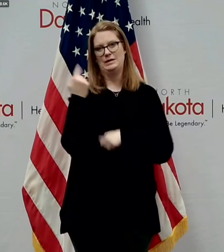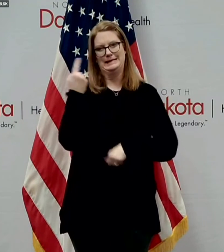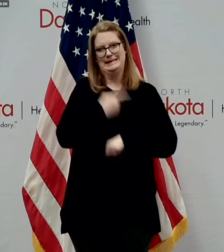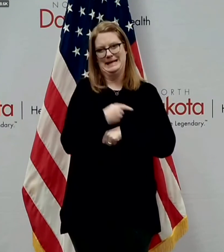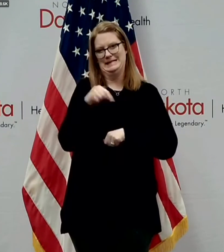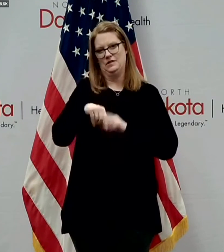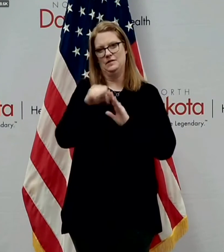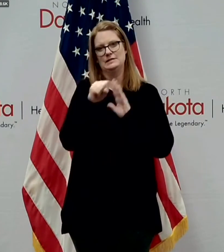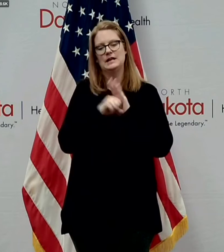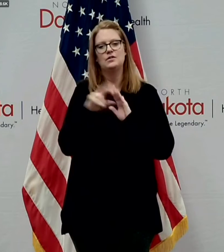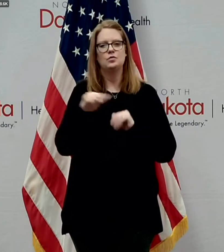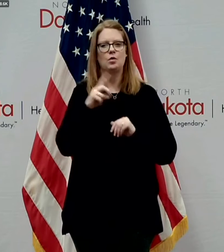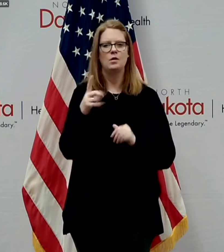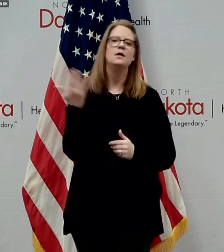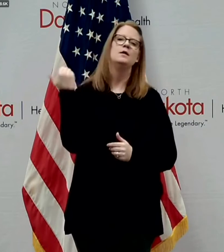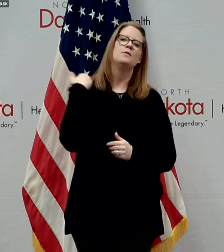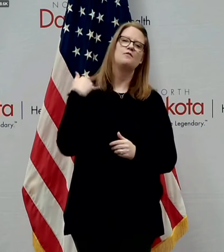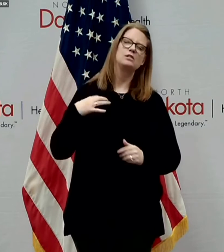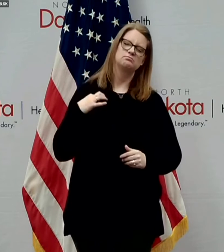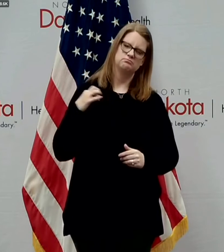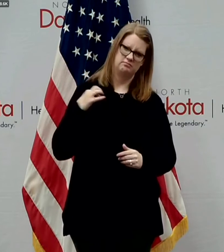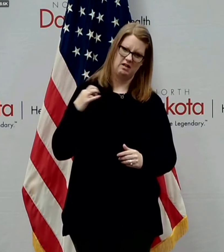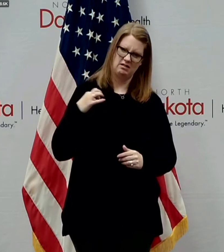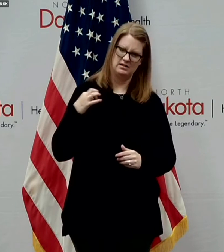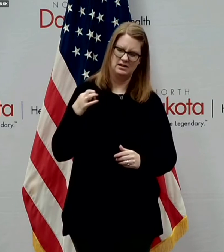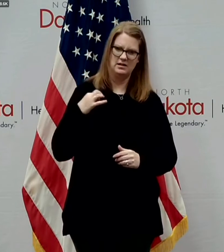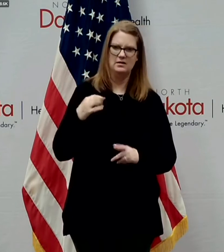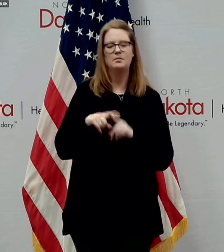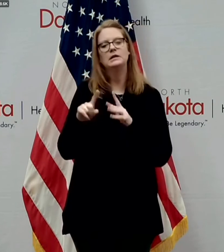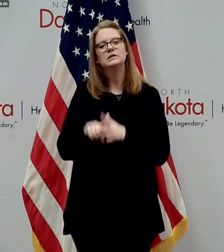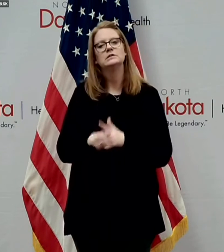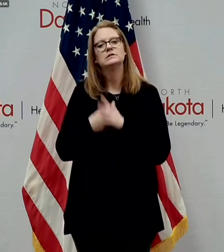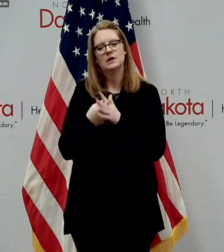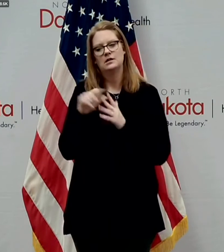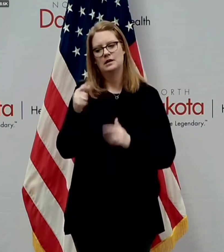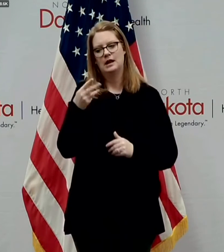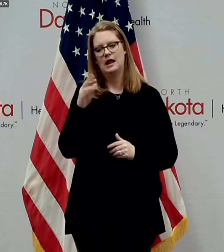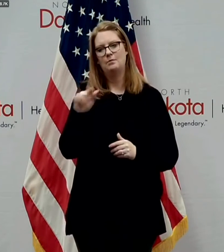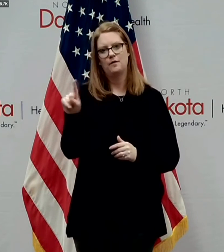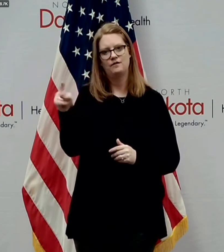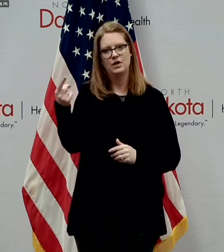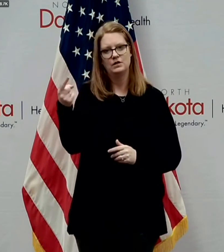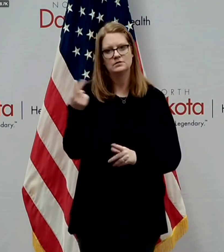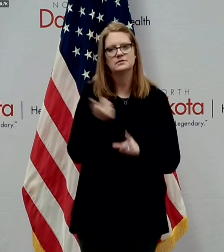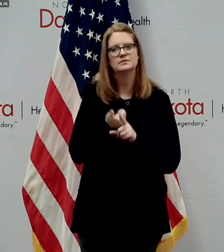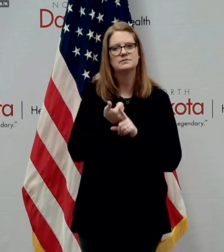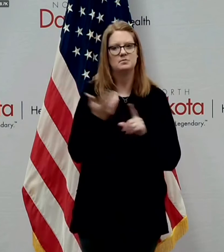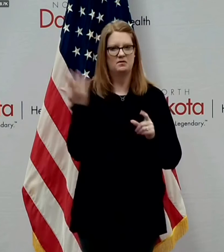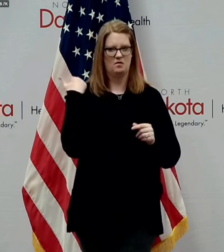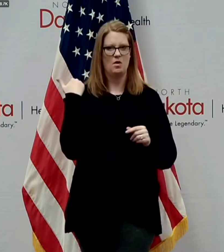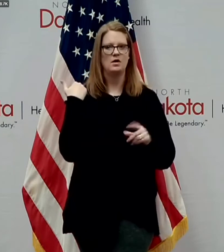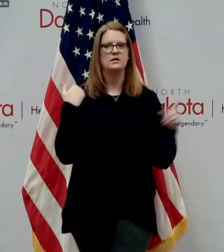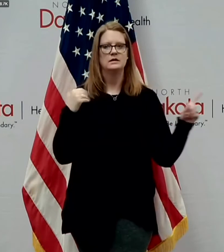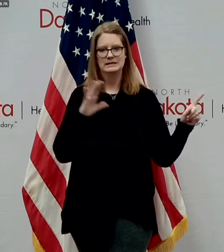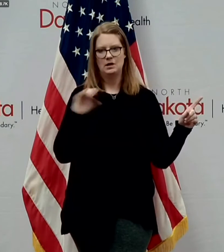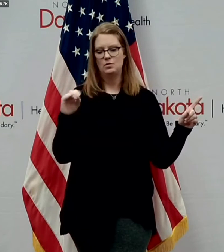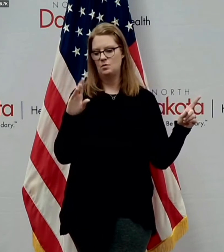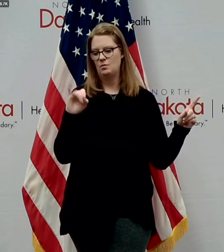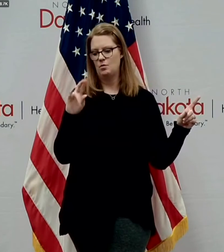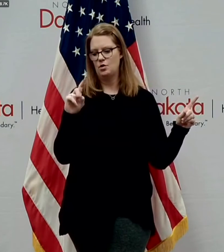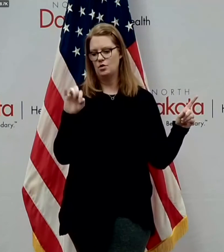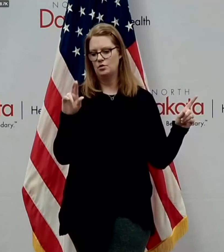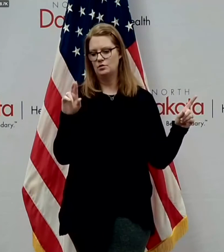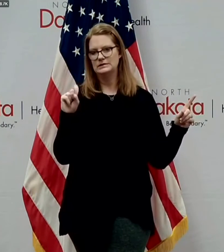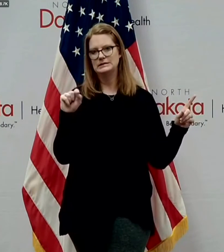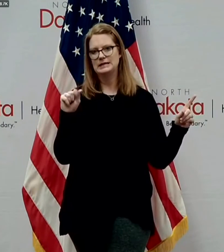days. She was volunteering for months before that, but she started on April 1. Prior to that, she was the CEO of Border States Electric, which